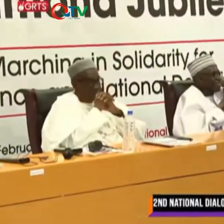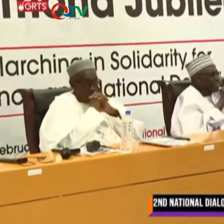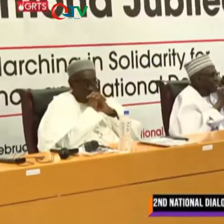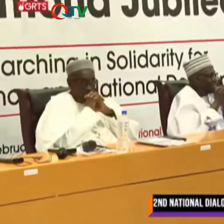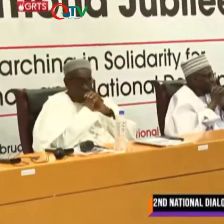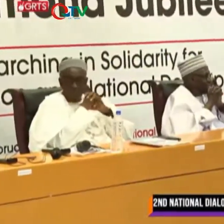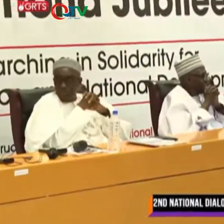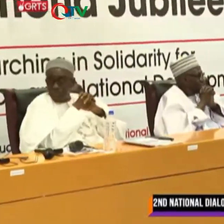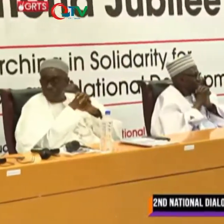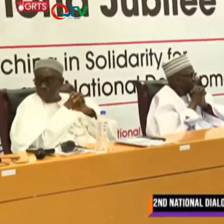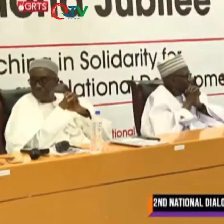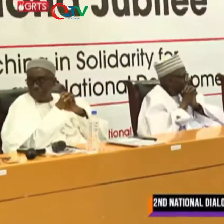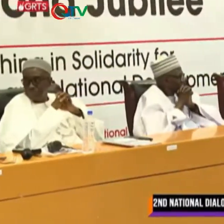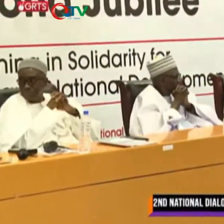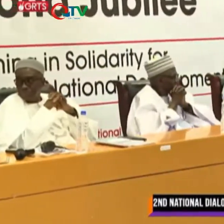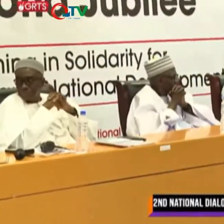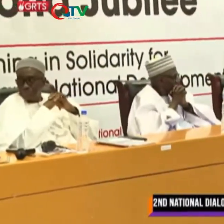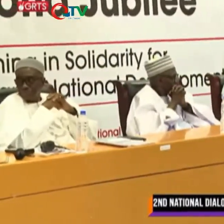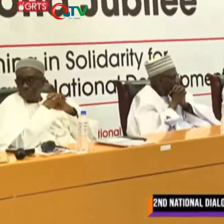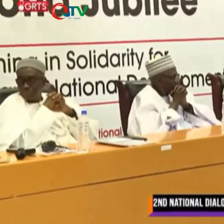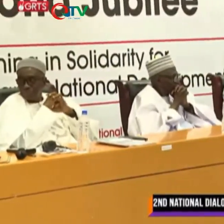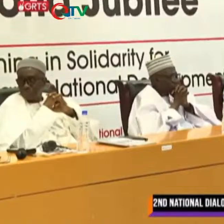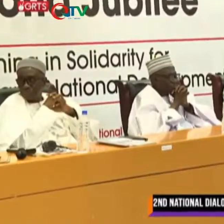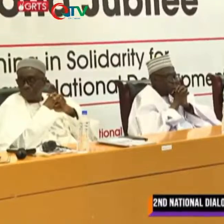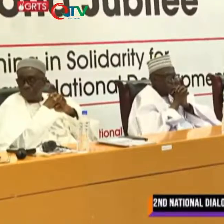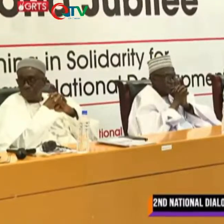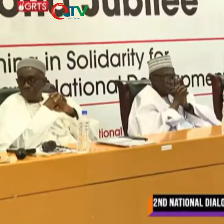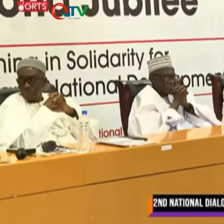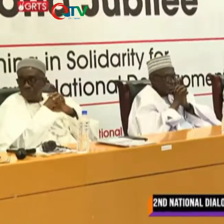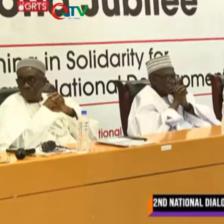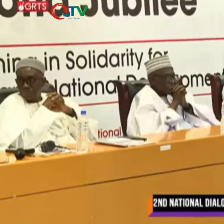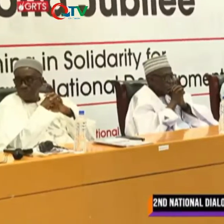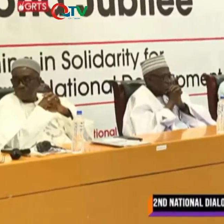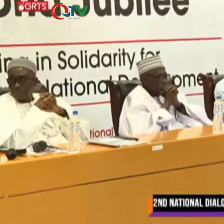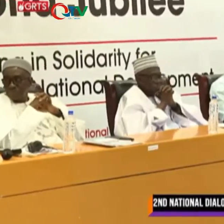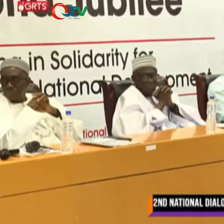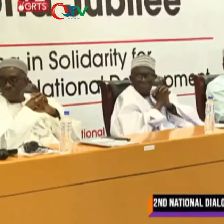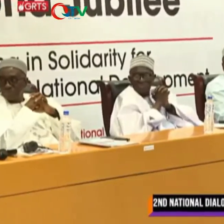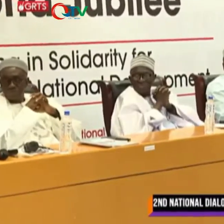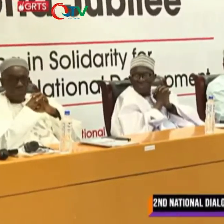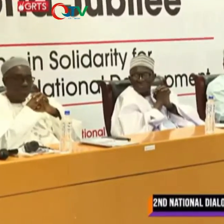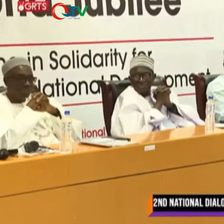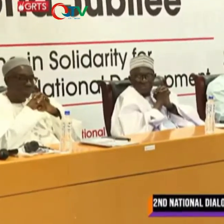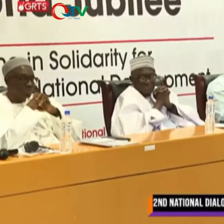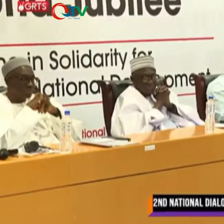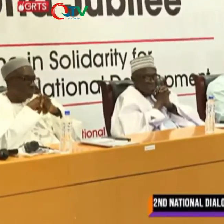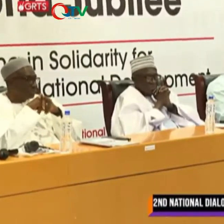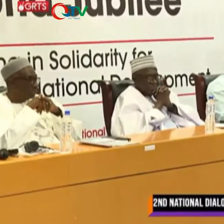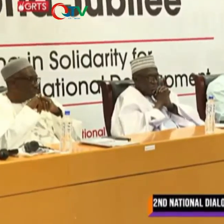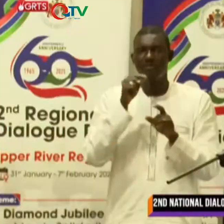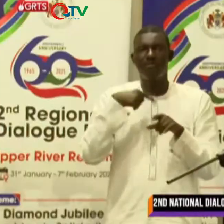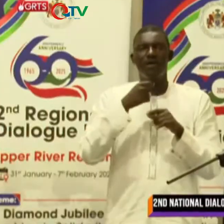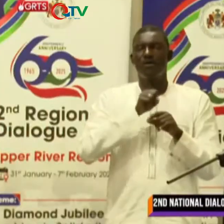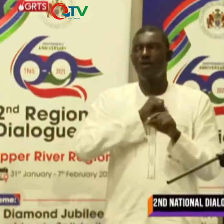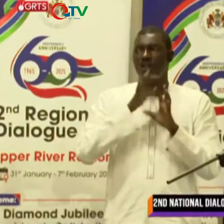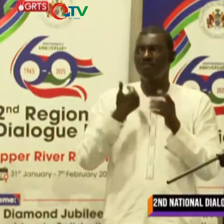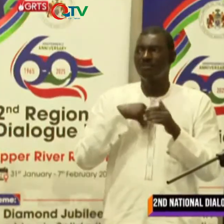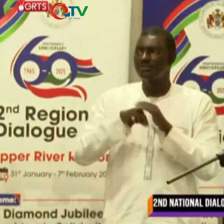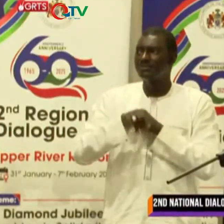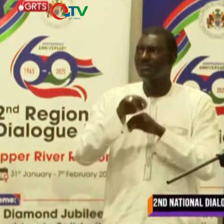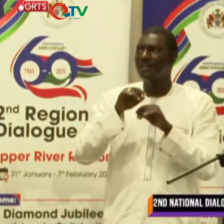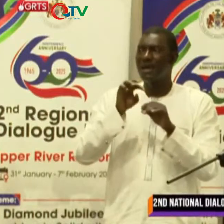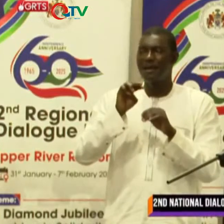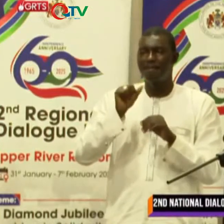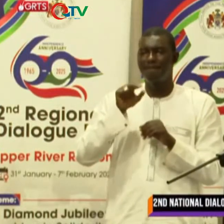Mandinka reflection, as he mentioned, all ethnic groups, as a name for our commonality, that we are all part of the Manding